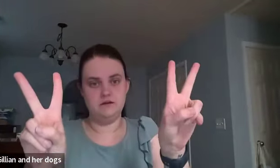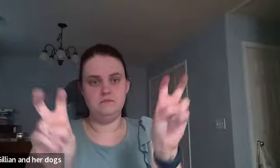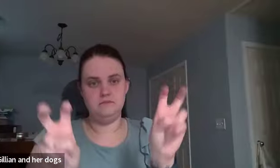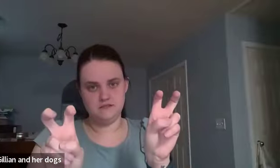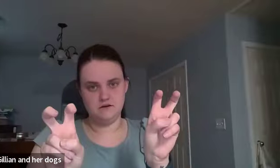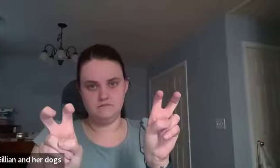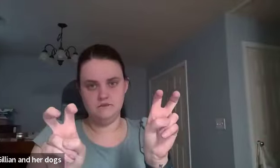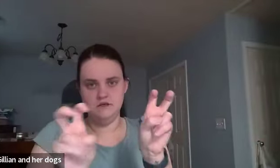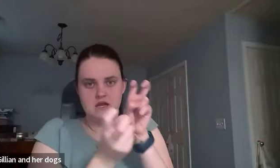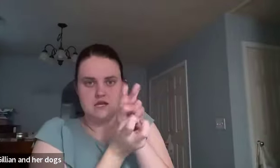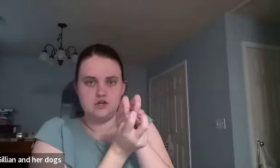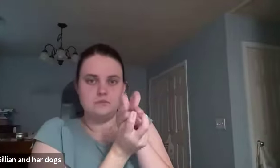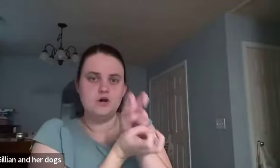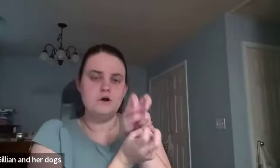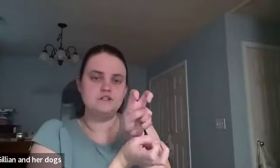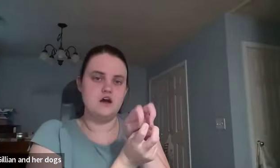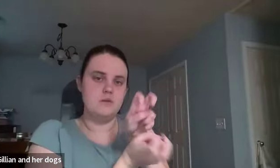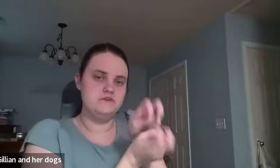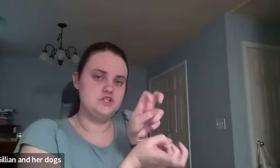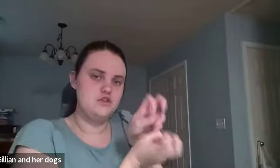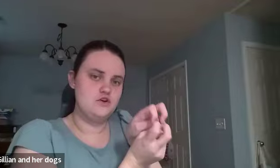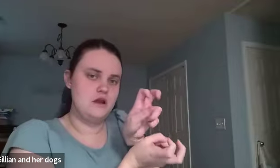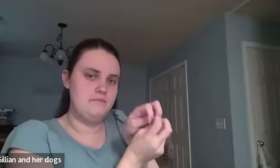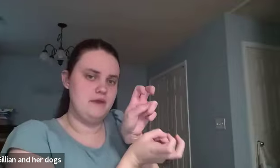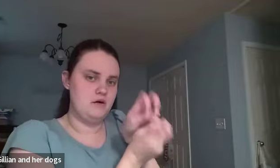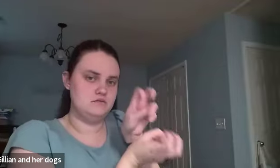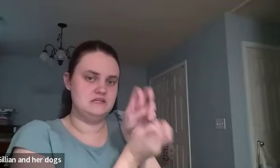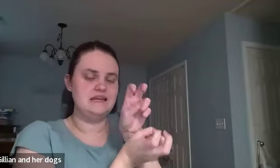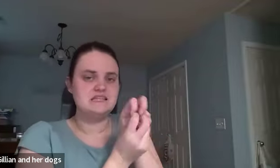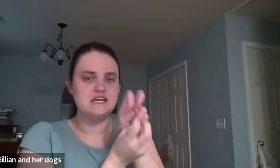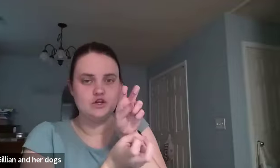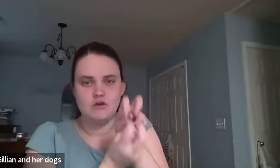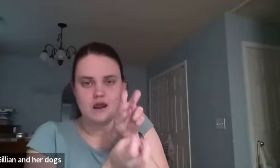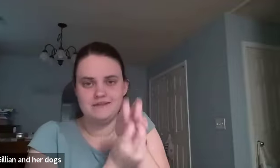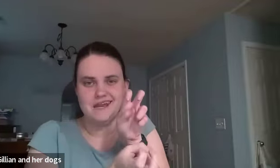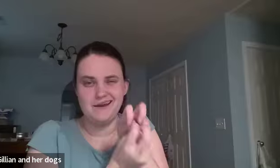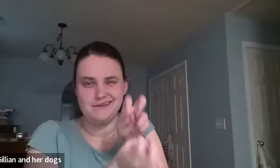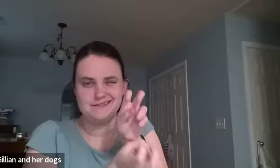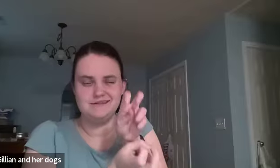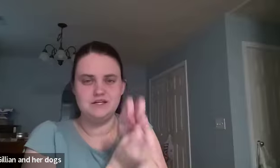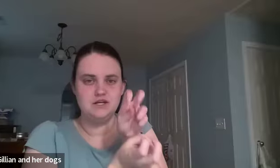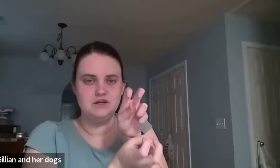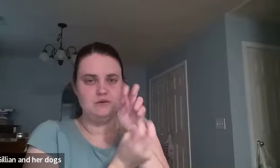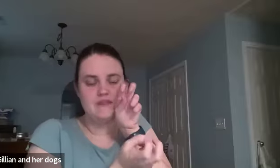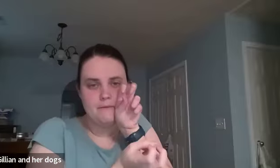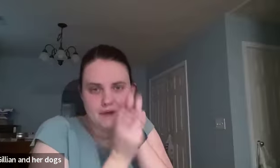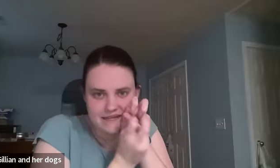again, bend them, and you're going to put them on top of each other and bounce. And it's like you're cracking the nuts, like when they